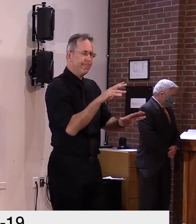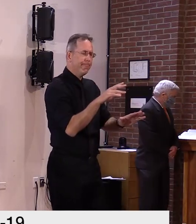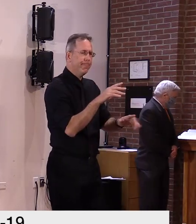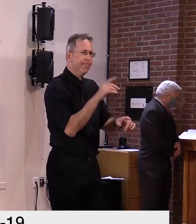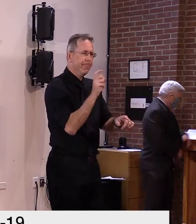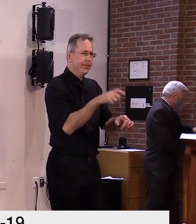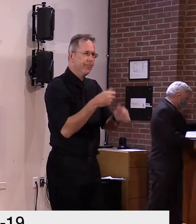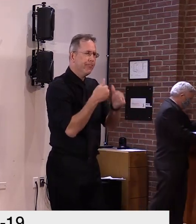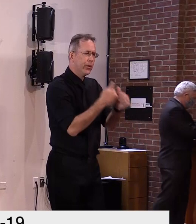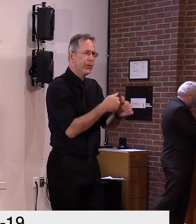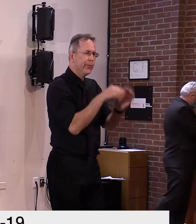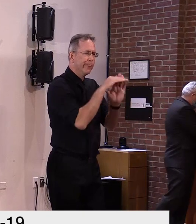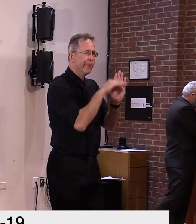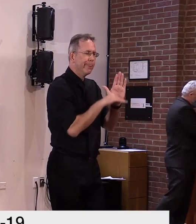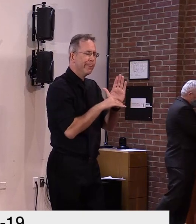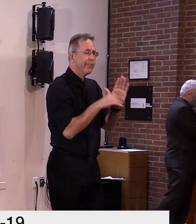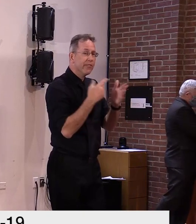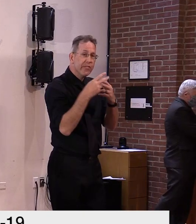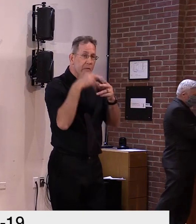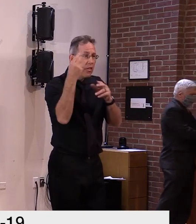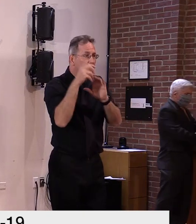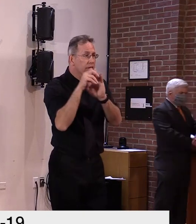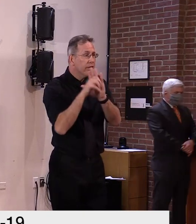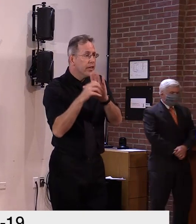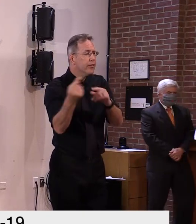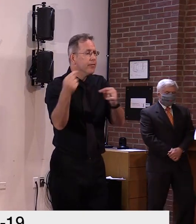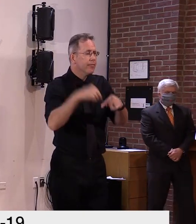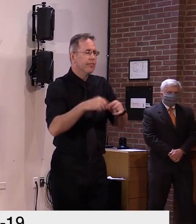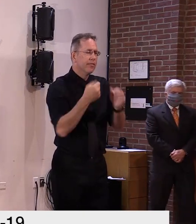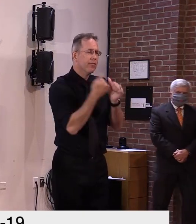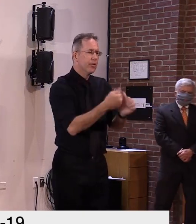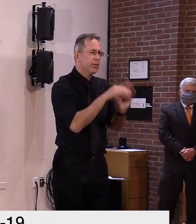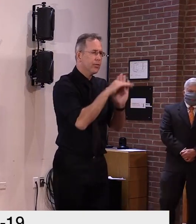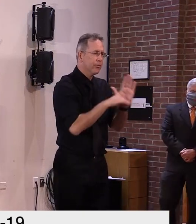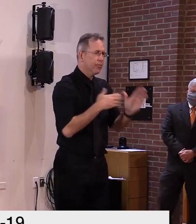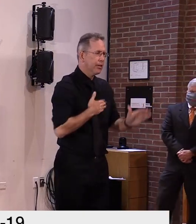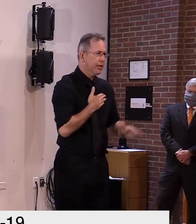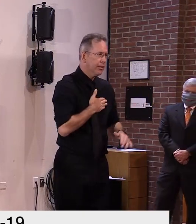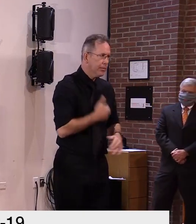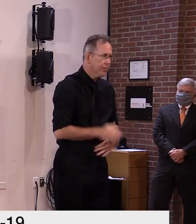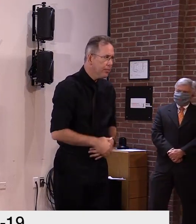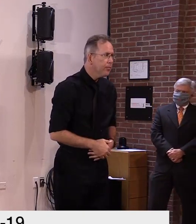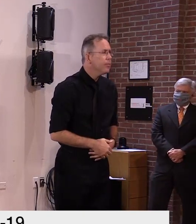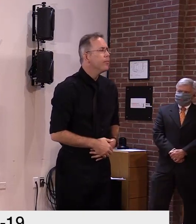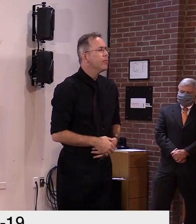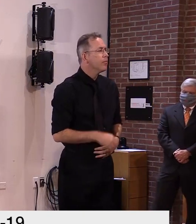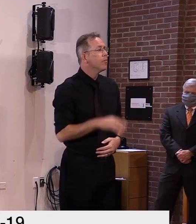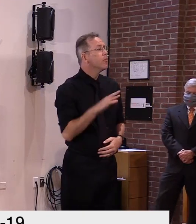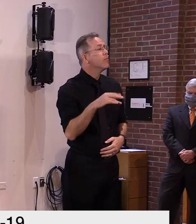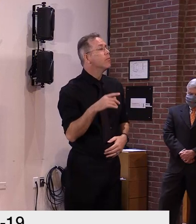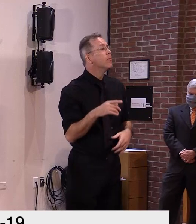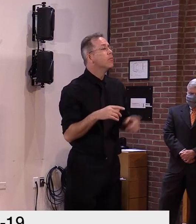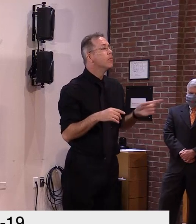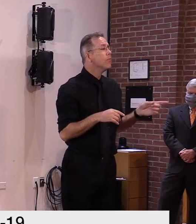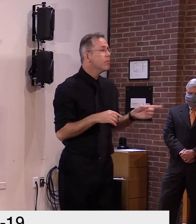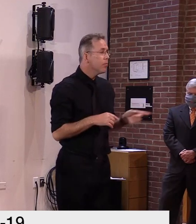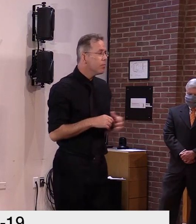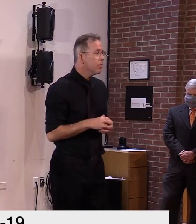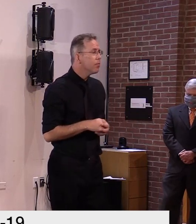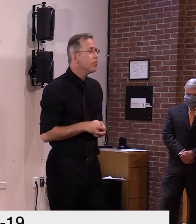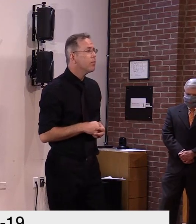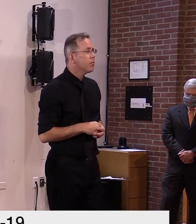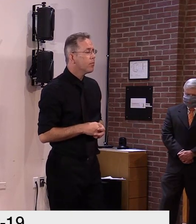this is the second study which is indicating a much higher, in this case over 30% higher incidence of mortality related to